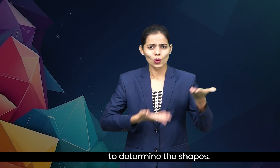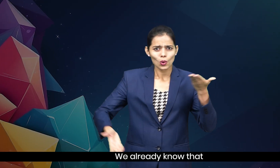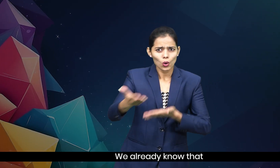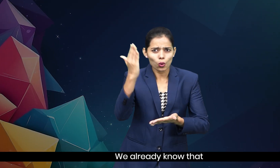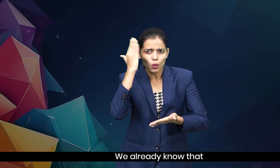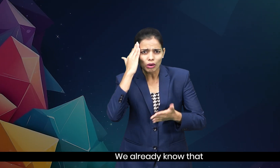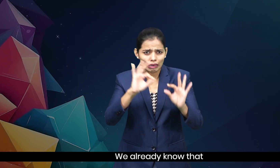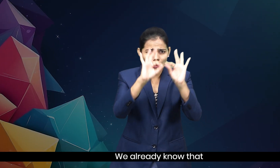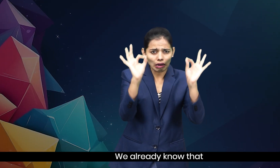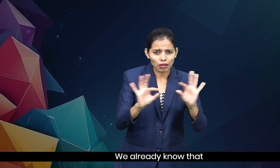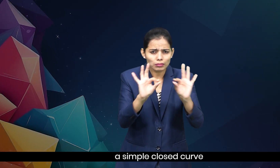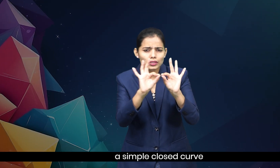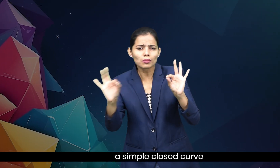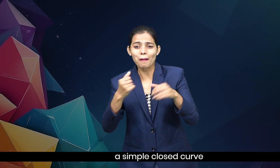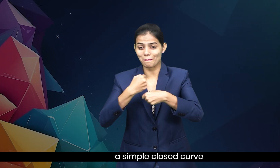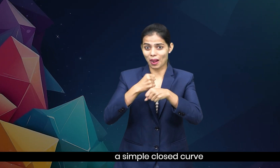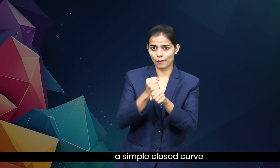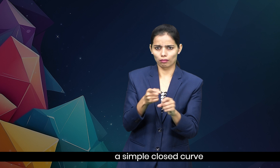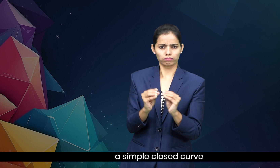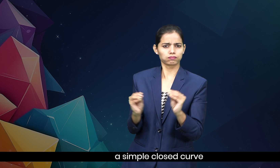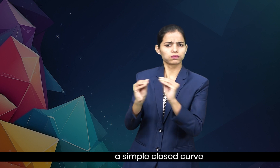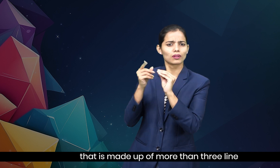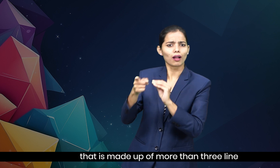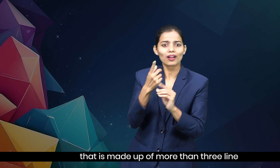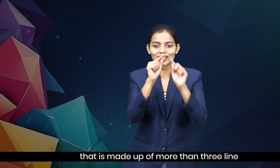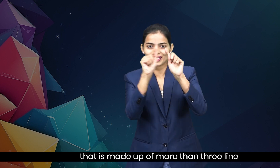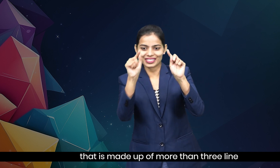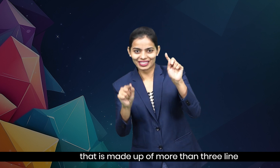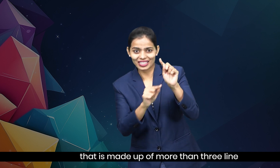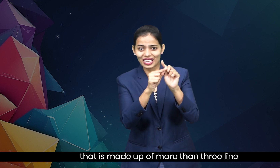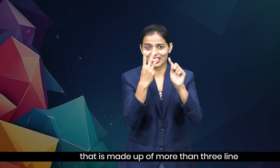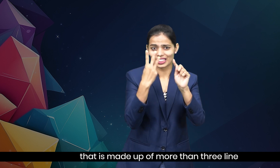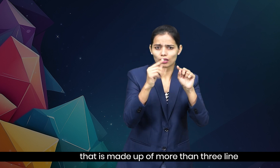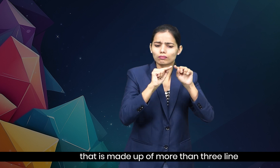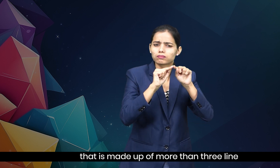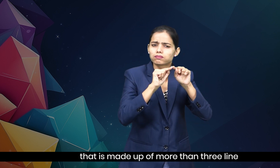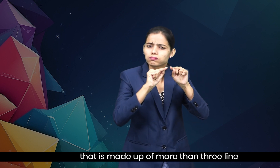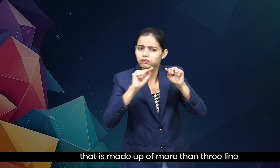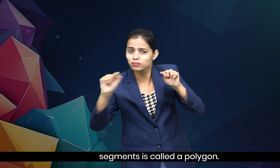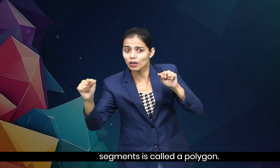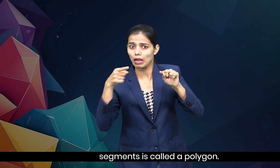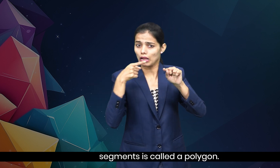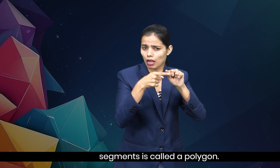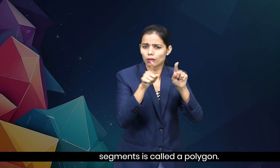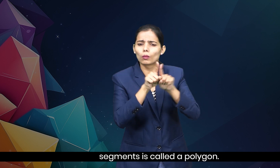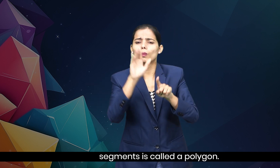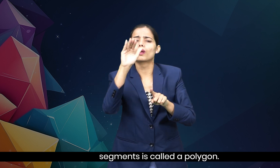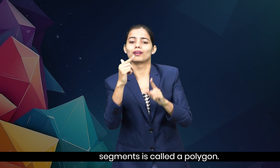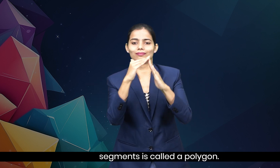We already know that a simple closed curve that is made up of more than 3 line segments is called